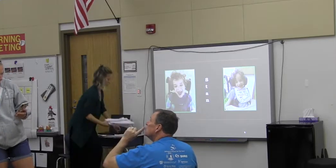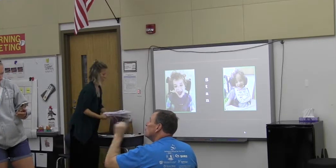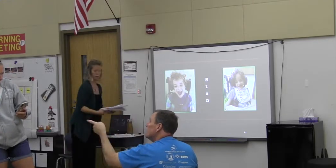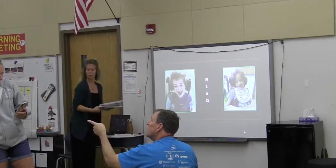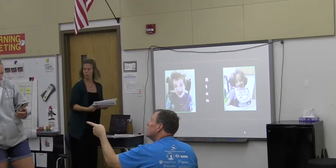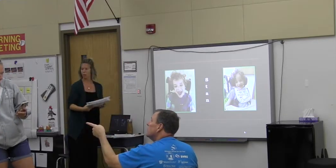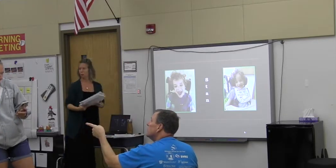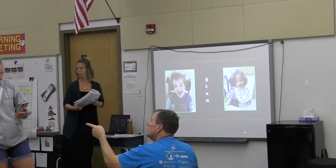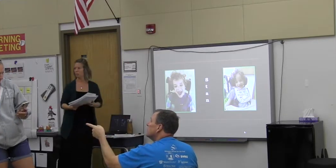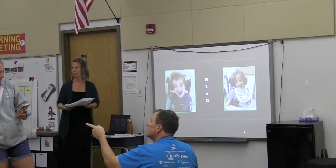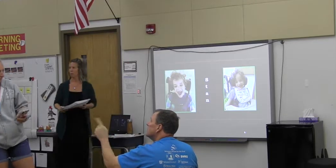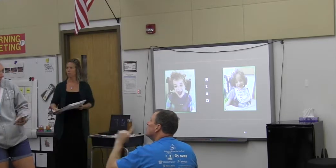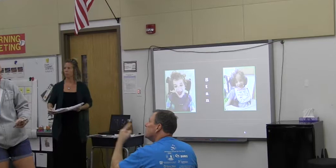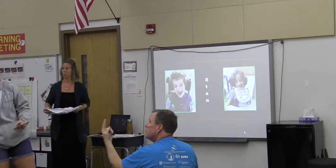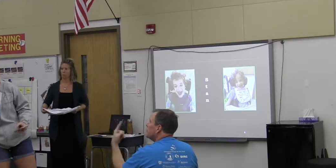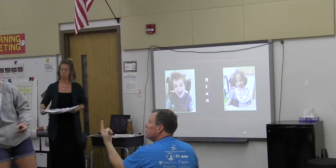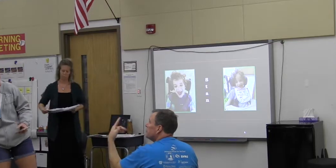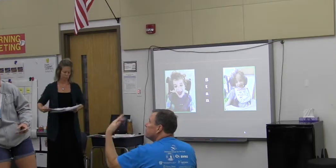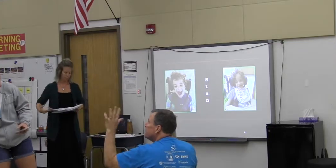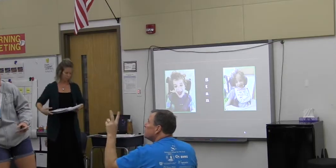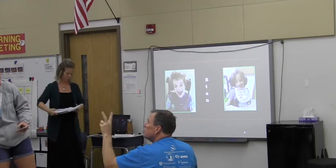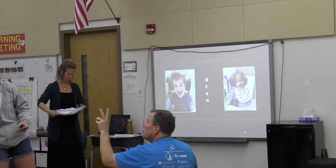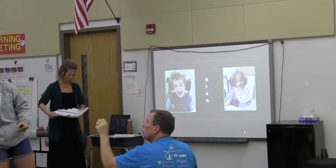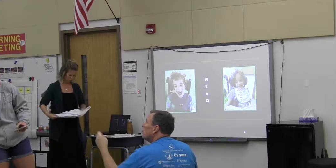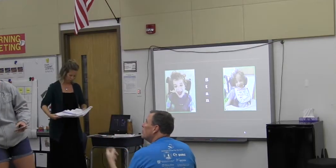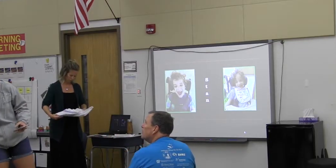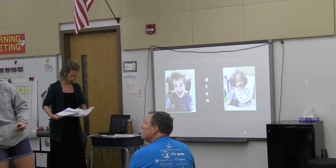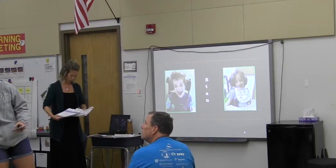They were $3 and they.